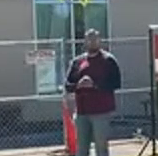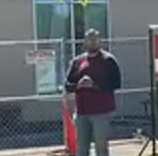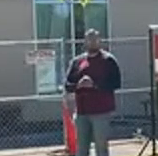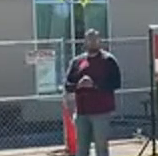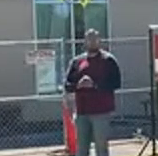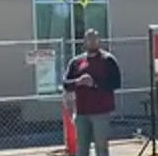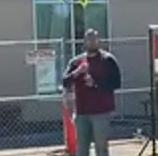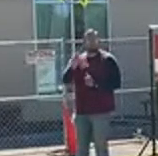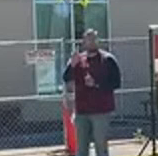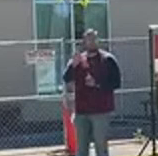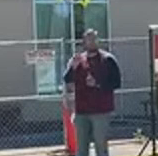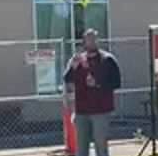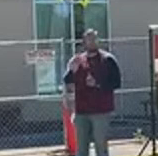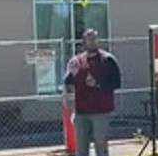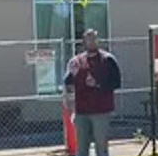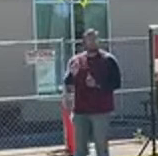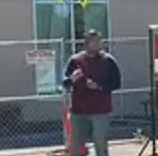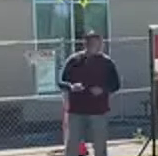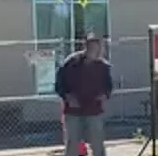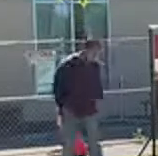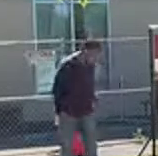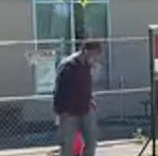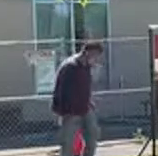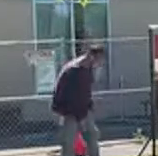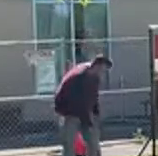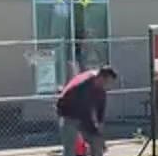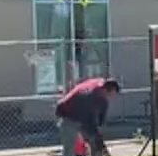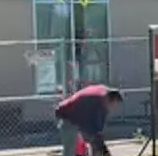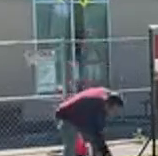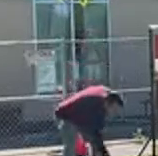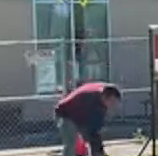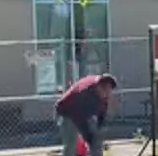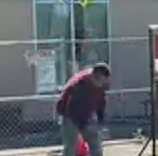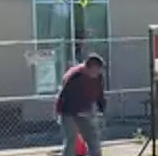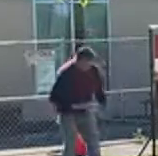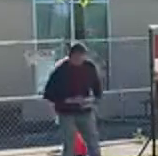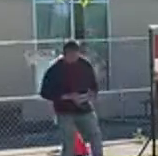And in 3, 2, 1.